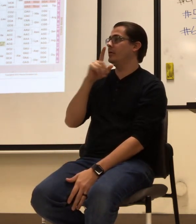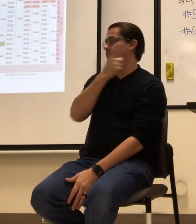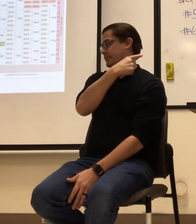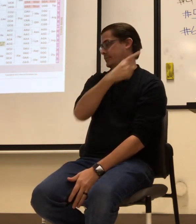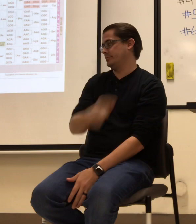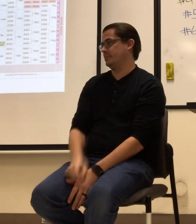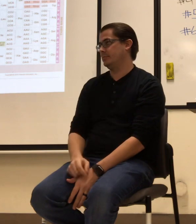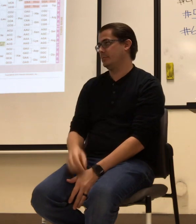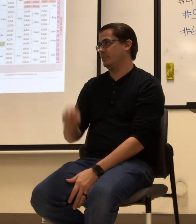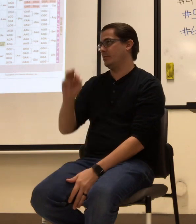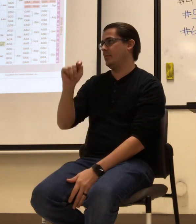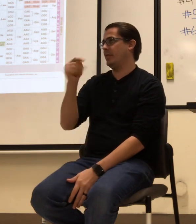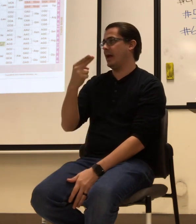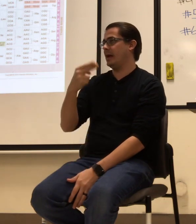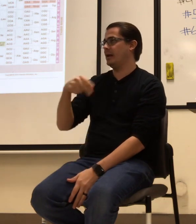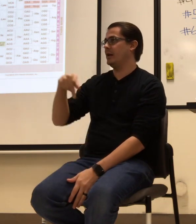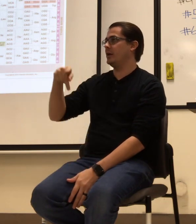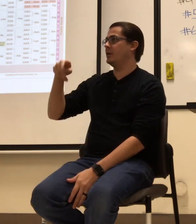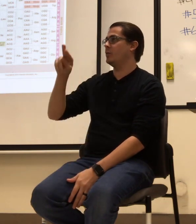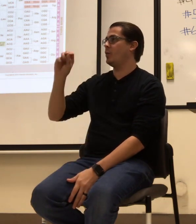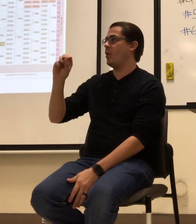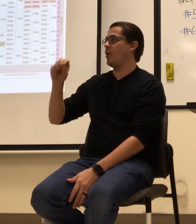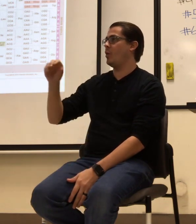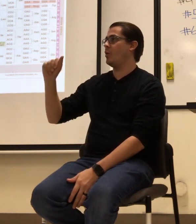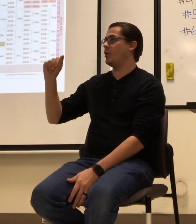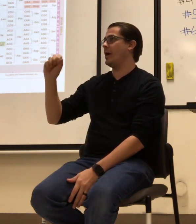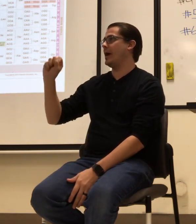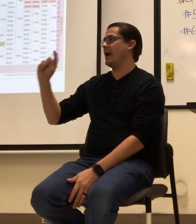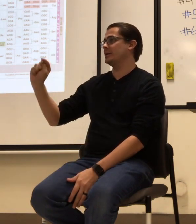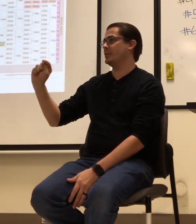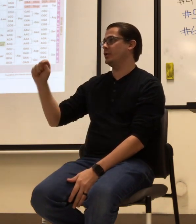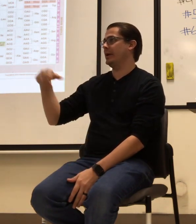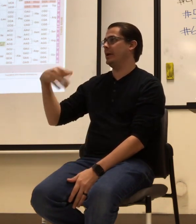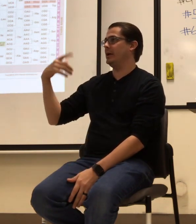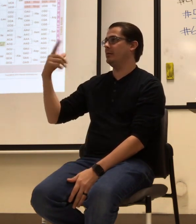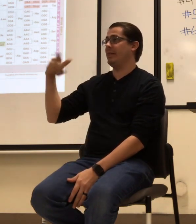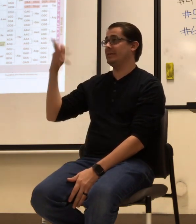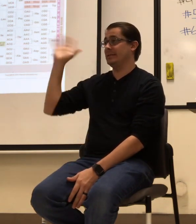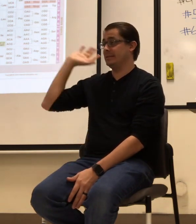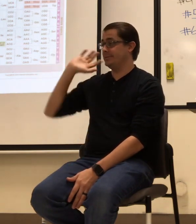proline aspartate, that's it.